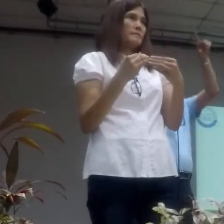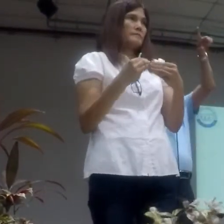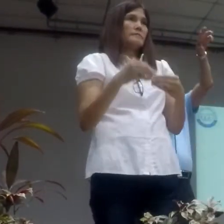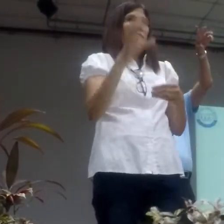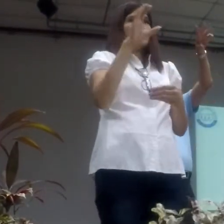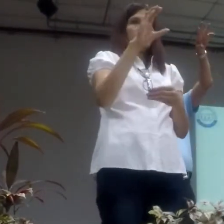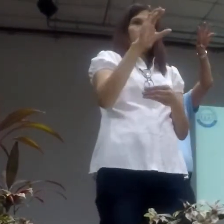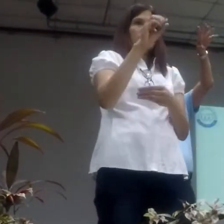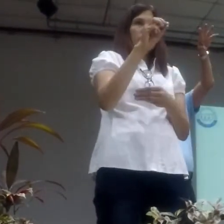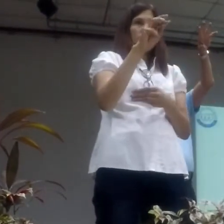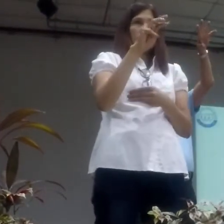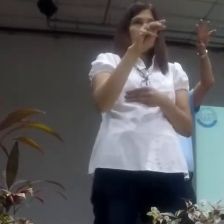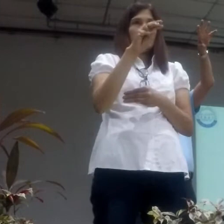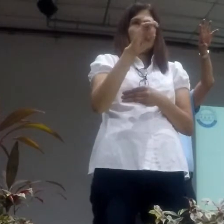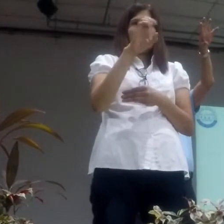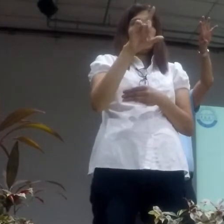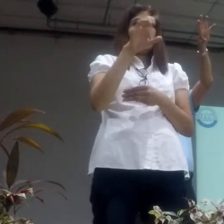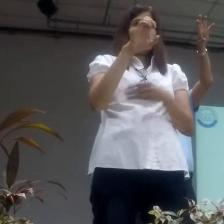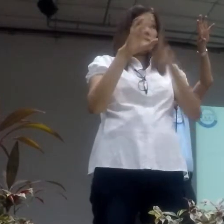COMELEC,